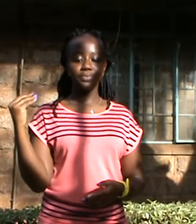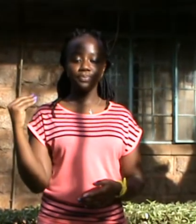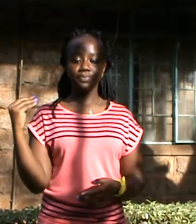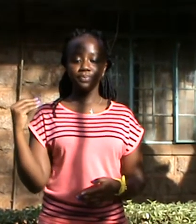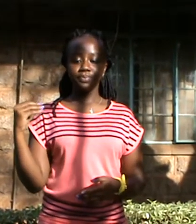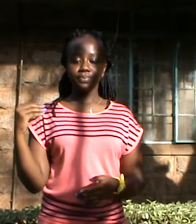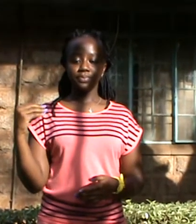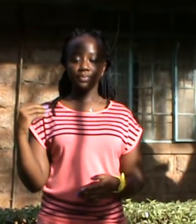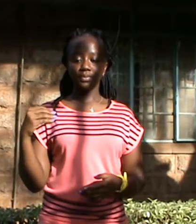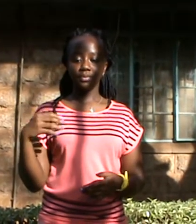Empty hand